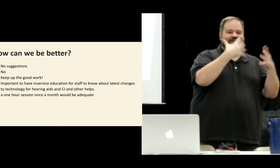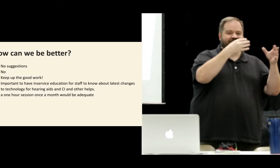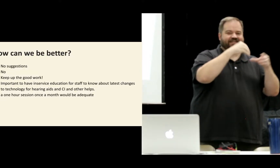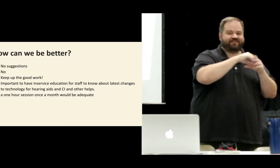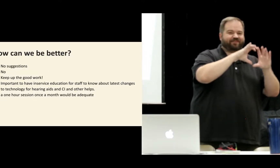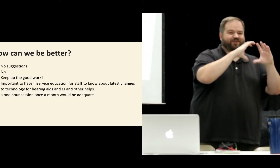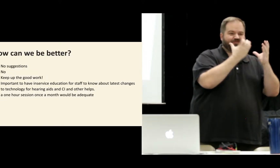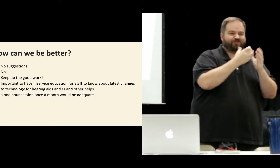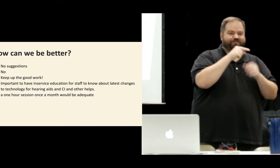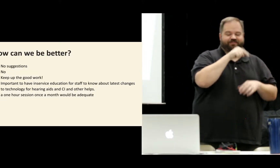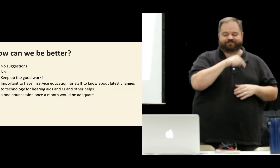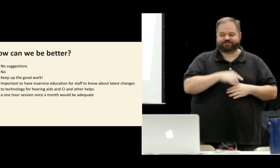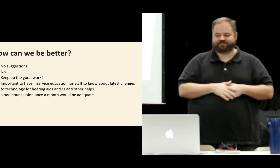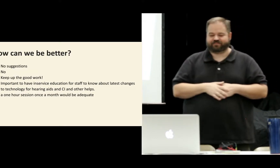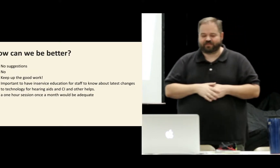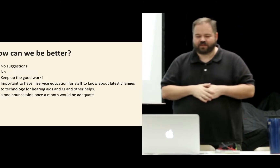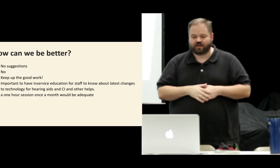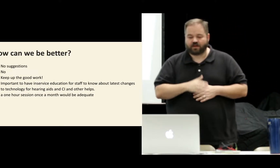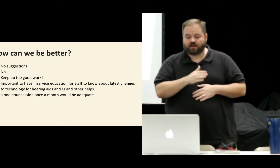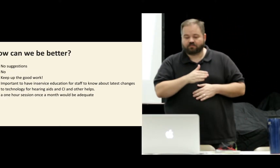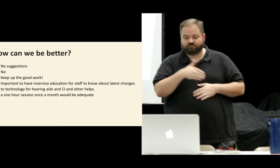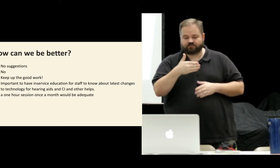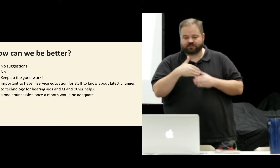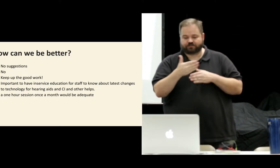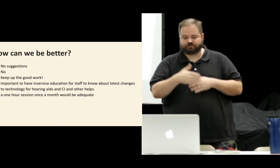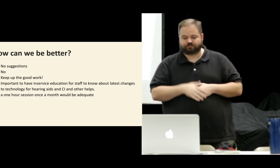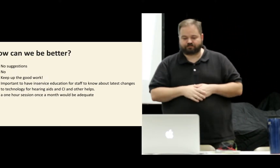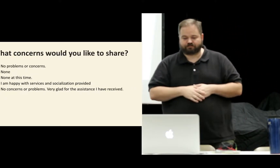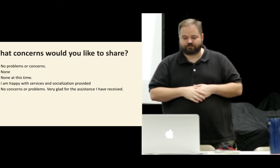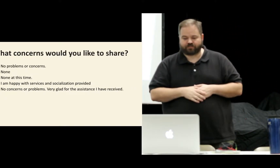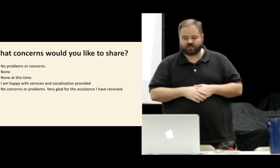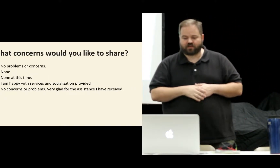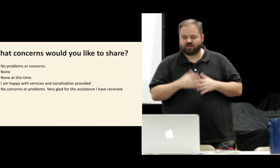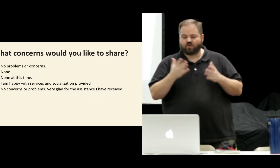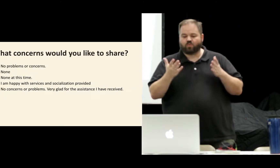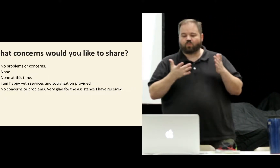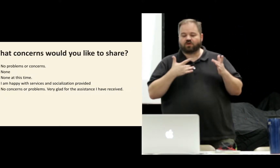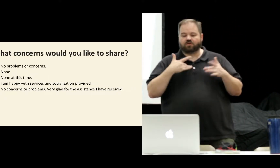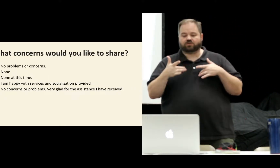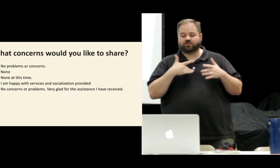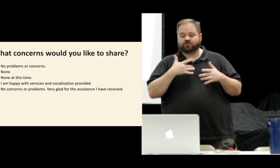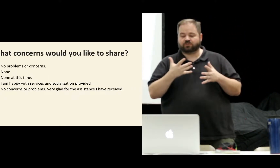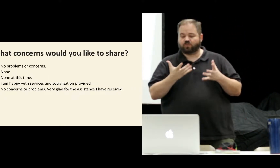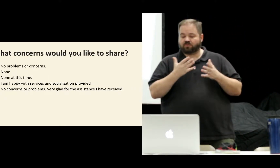didn't- comments were coming from folks that are in the CI support group.